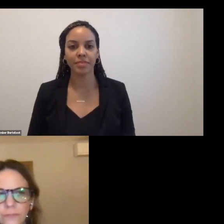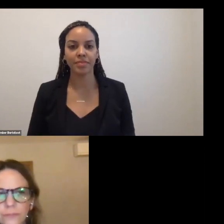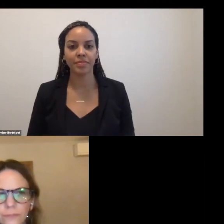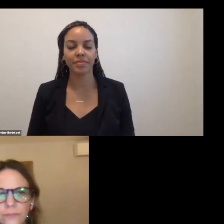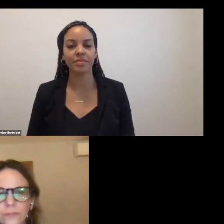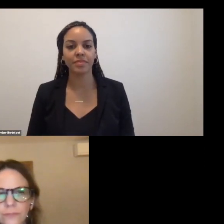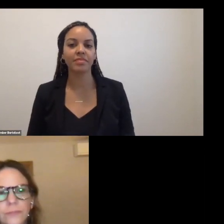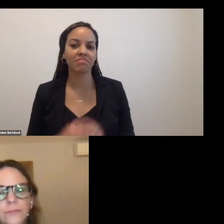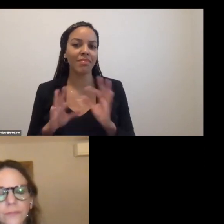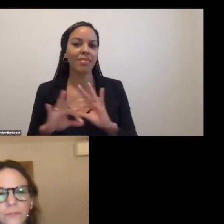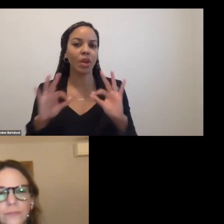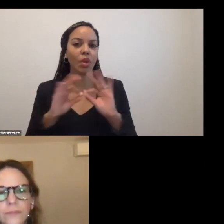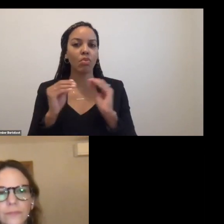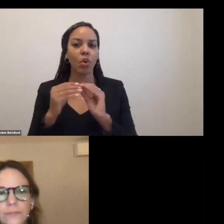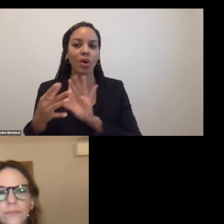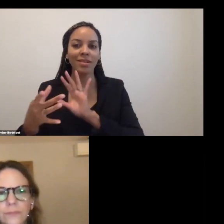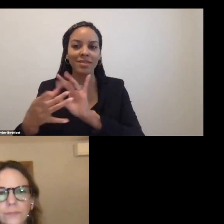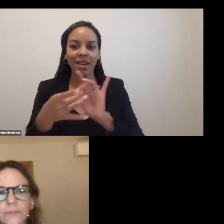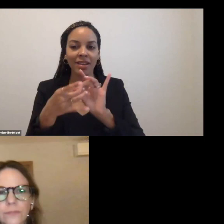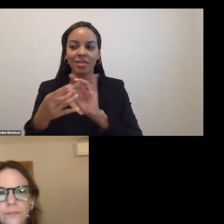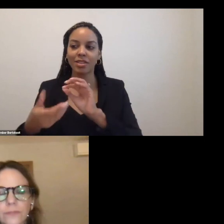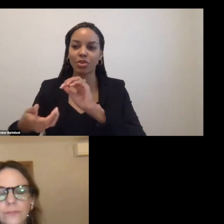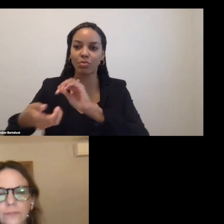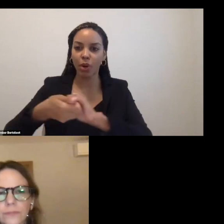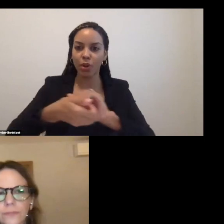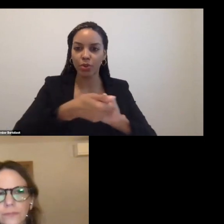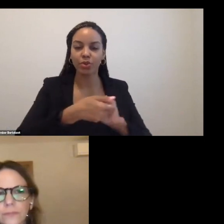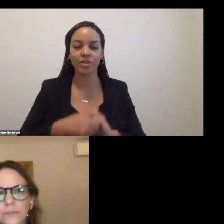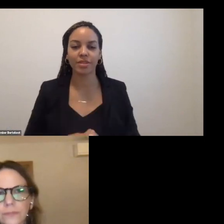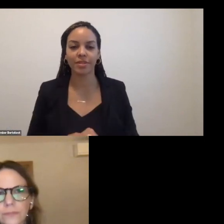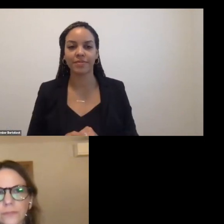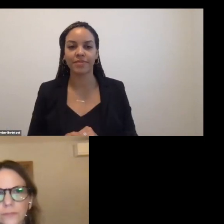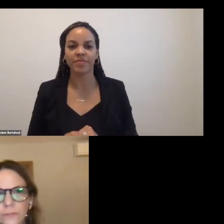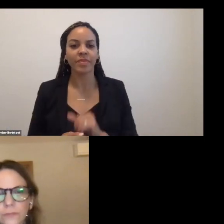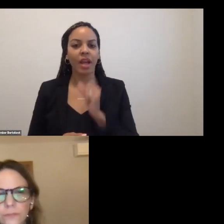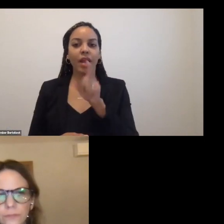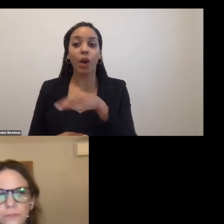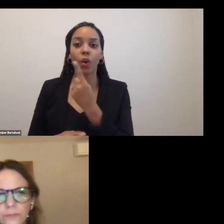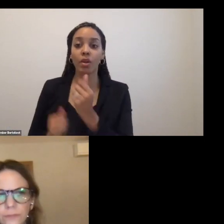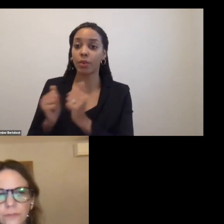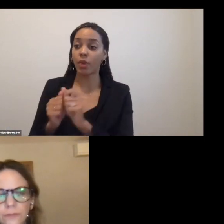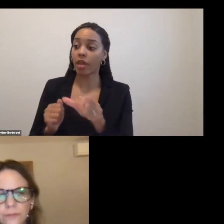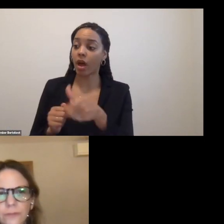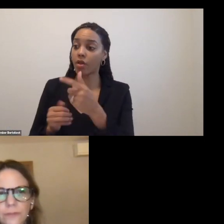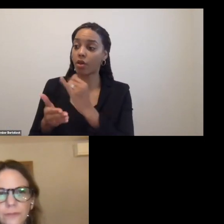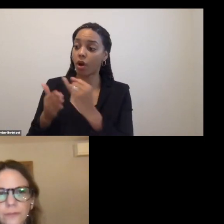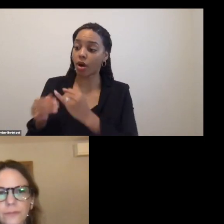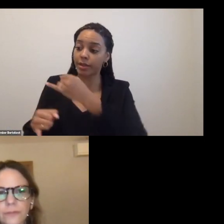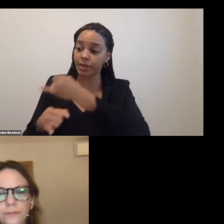connections and partnerships with not only with other art institutions like, you